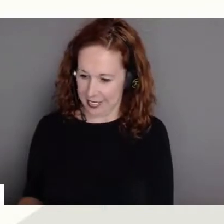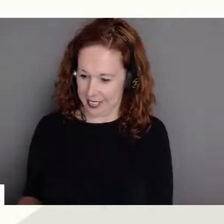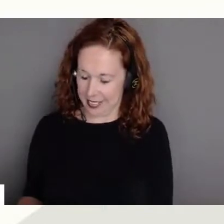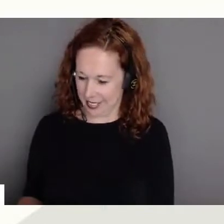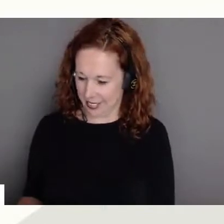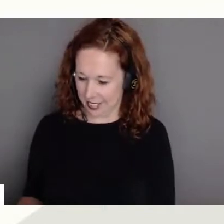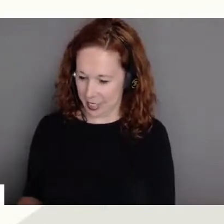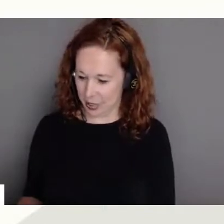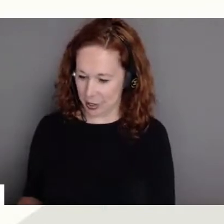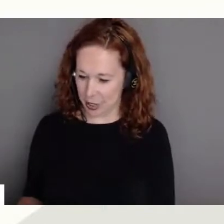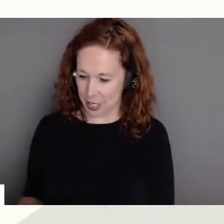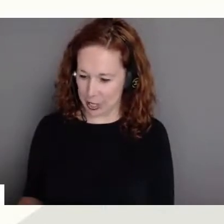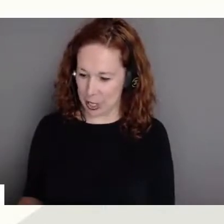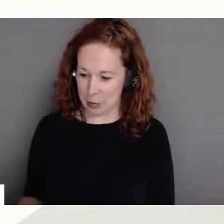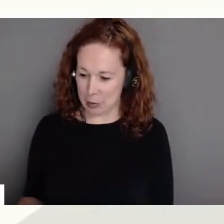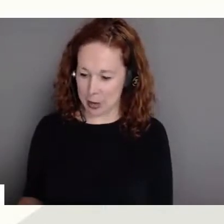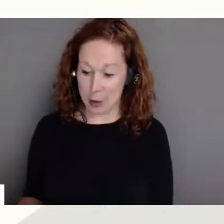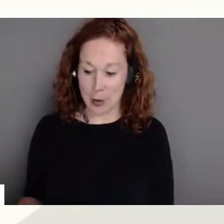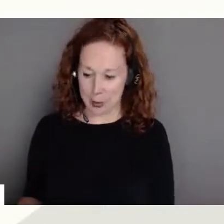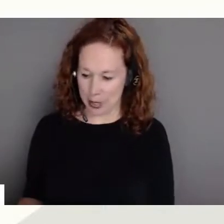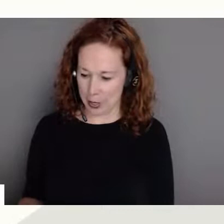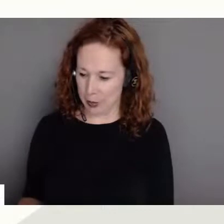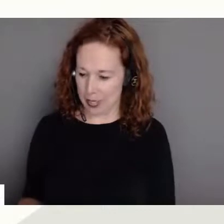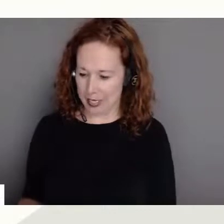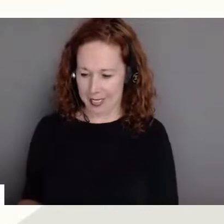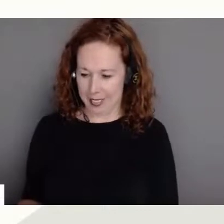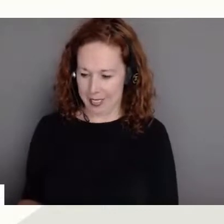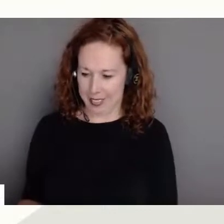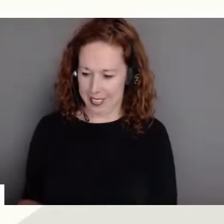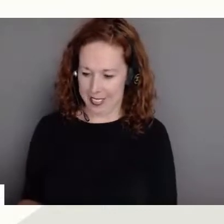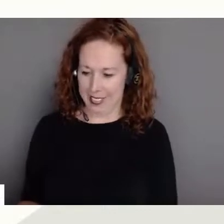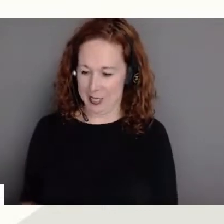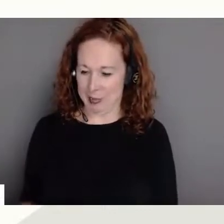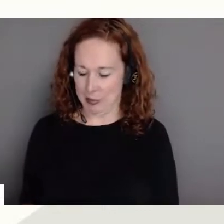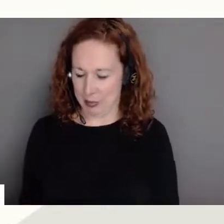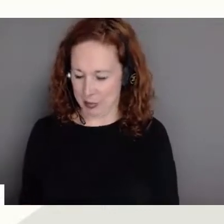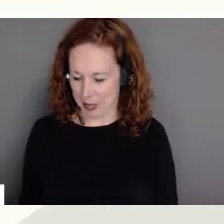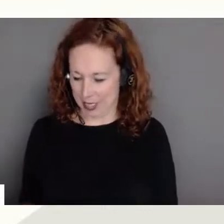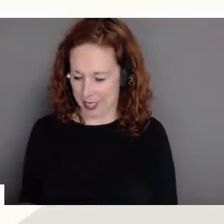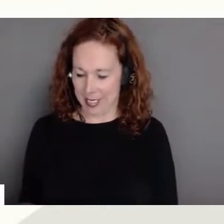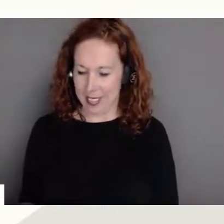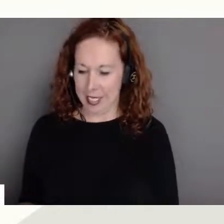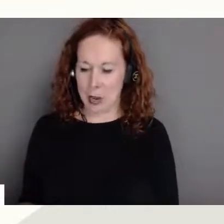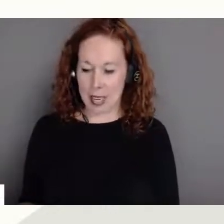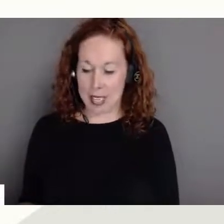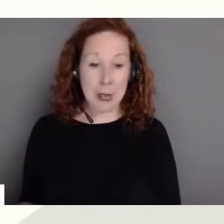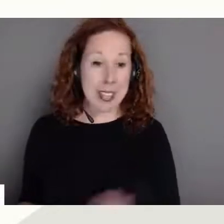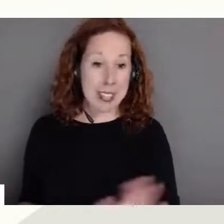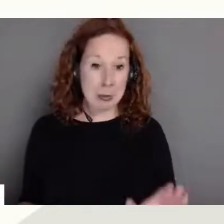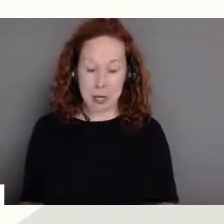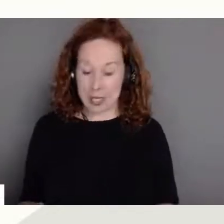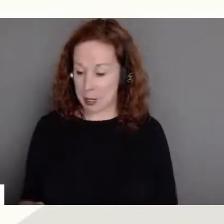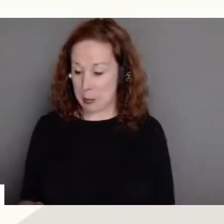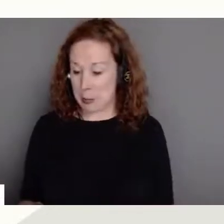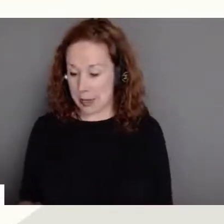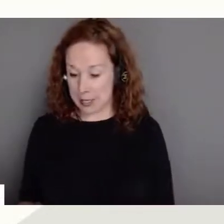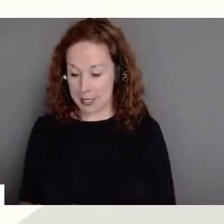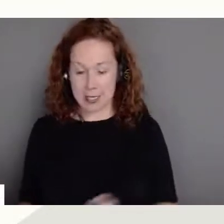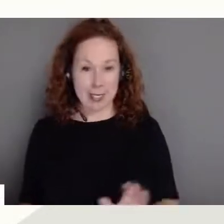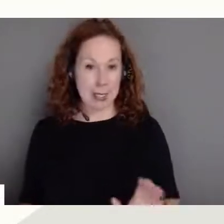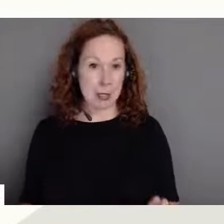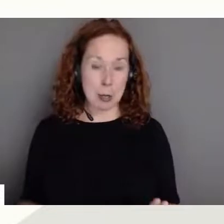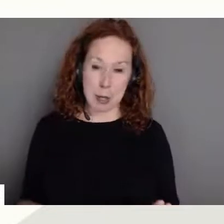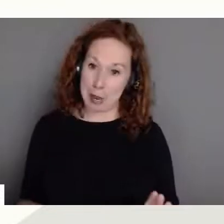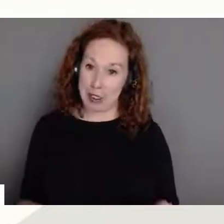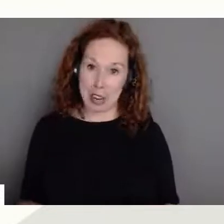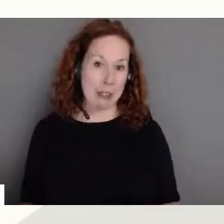I'm throwing you to the wolves. Let's all Isn't that get nice? prepared. Oh, here we go. Okay, thank you. Okay, so this was the